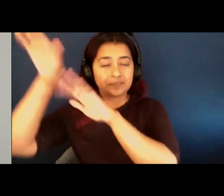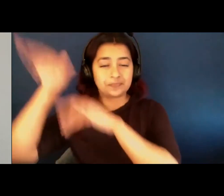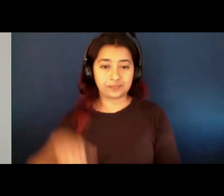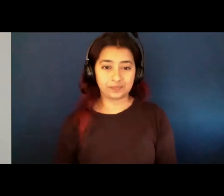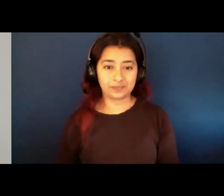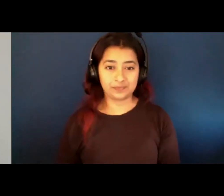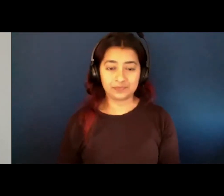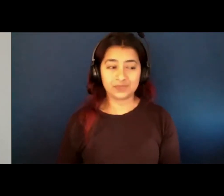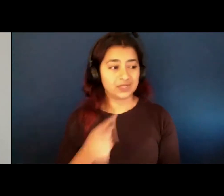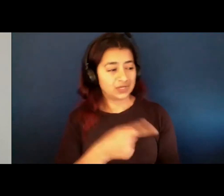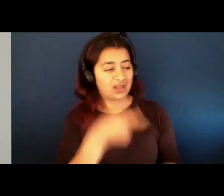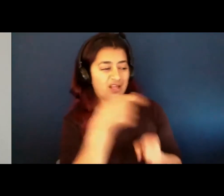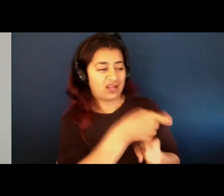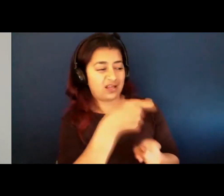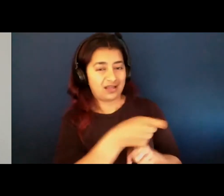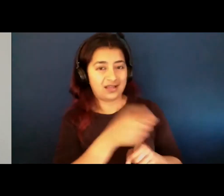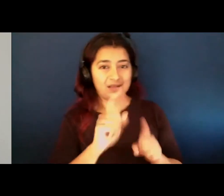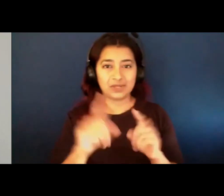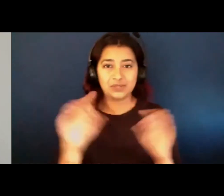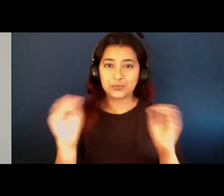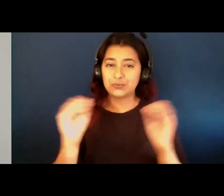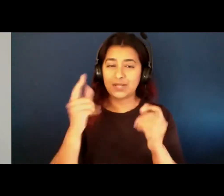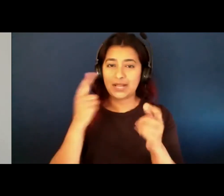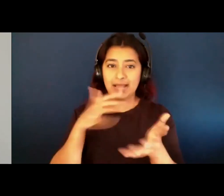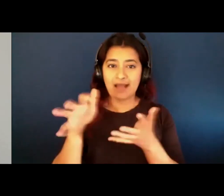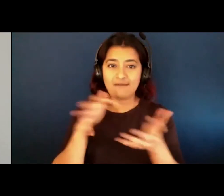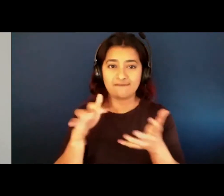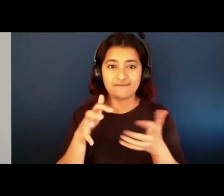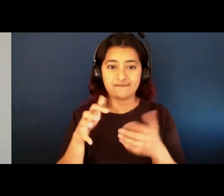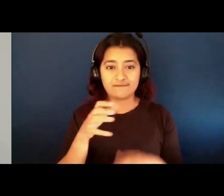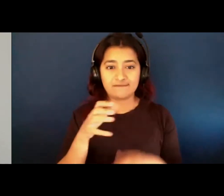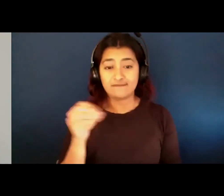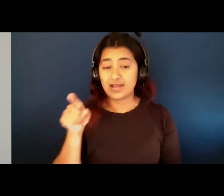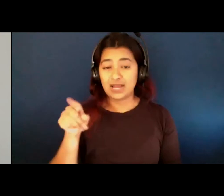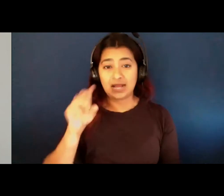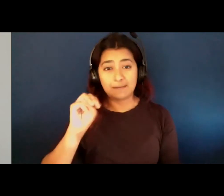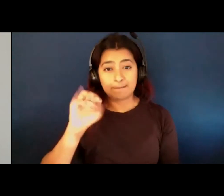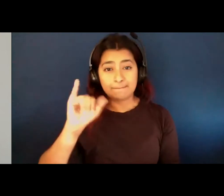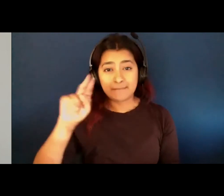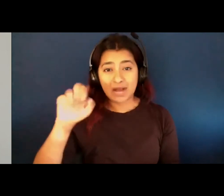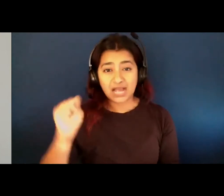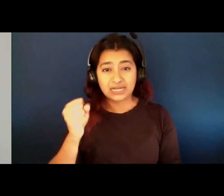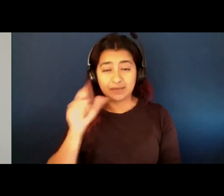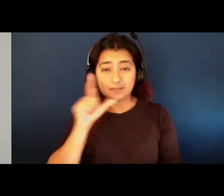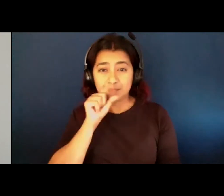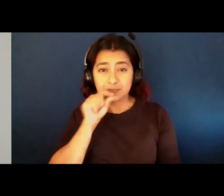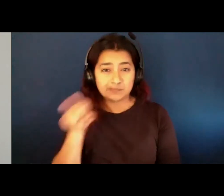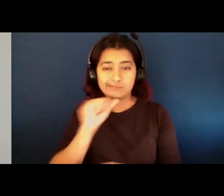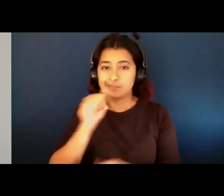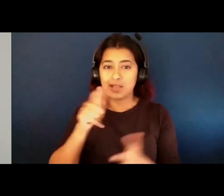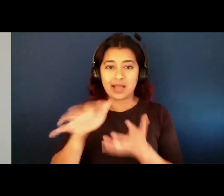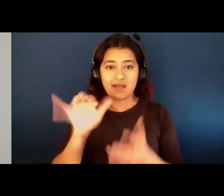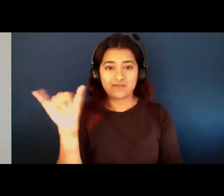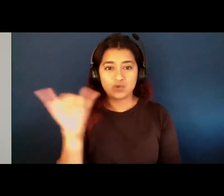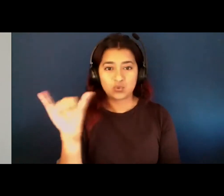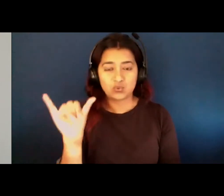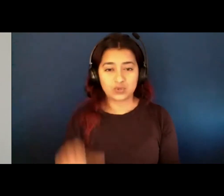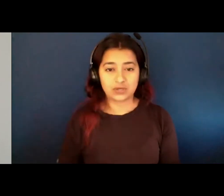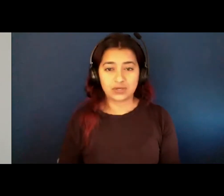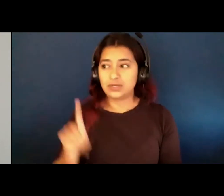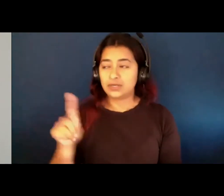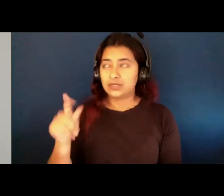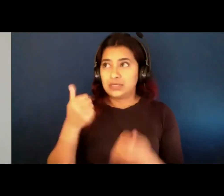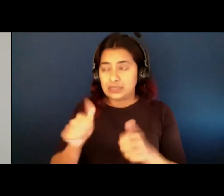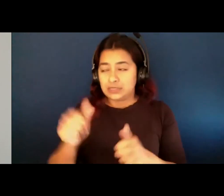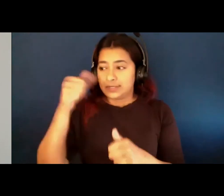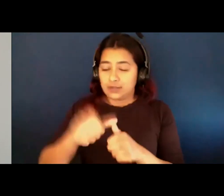said this as a joke, but no one laughed, not even the Minas. Vega tried to remember providence and gratitude. At least it was